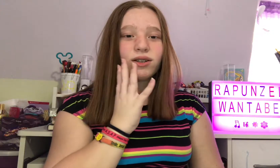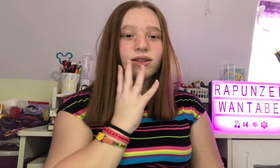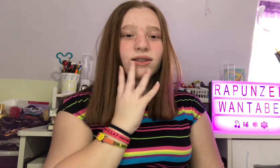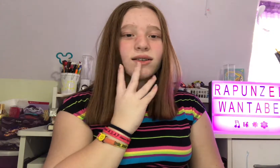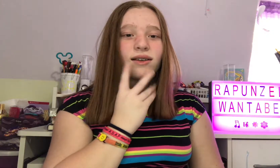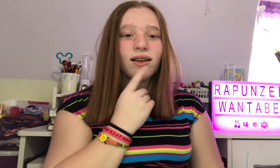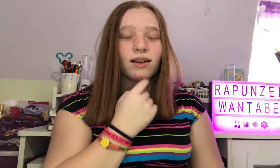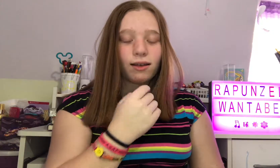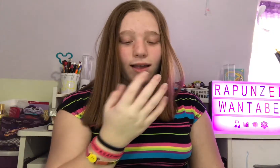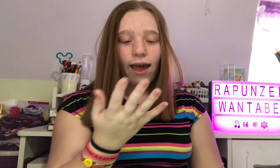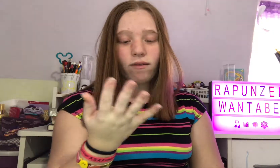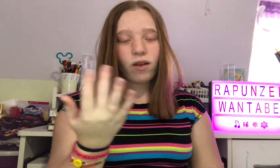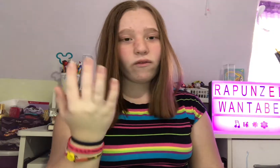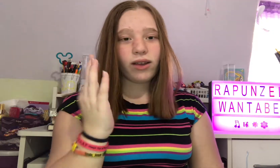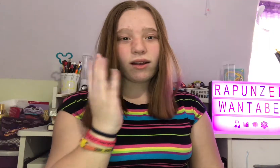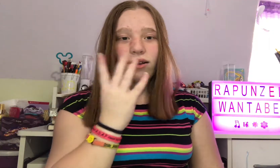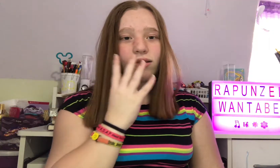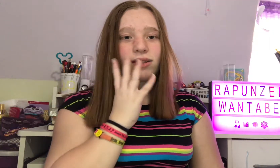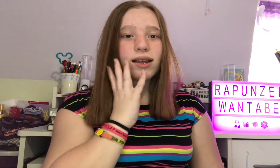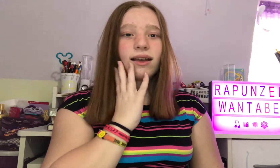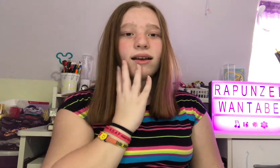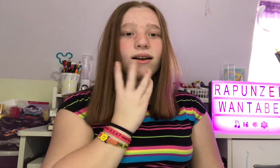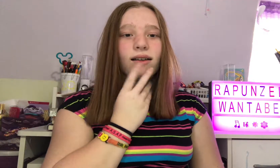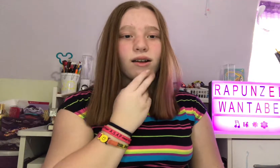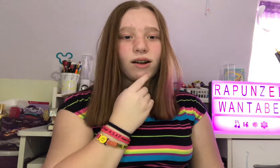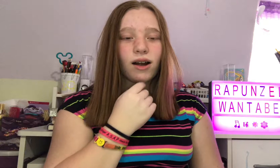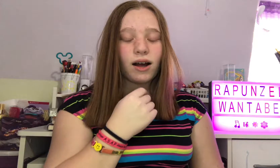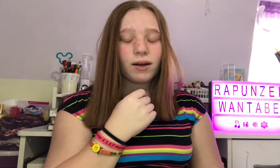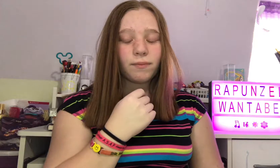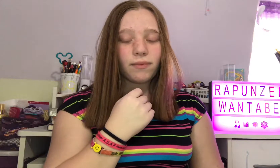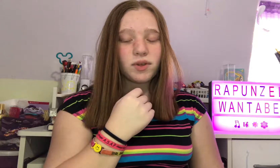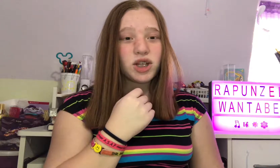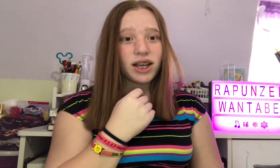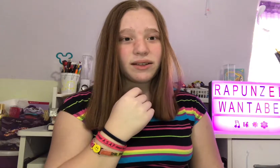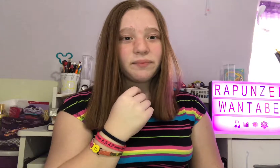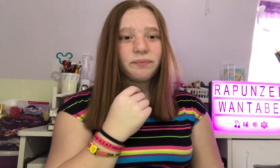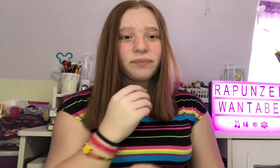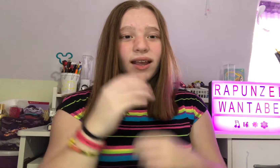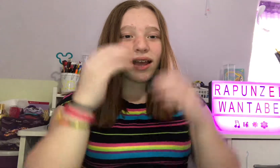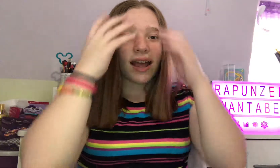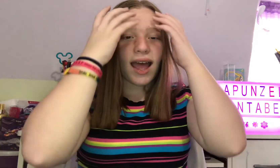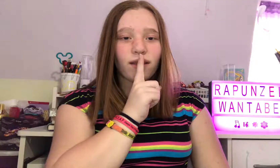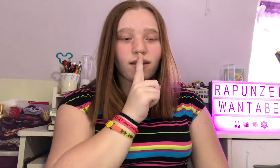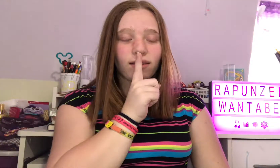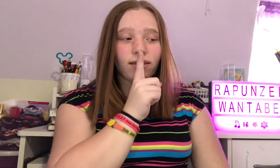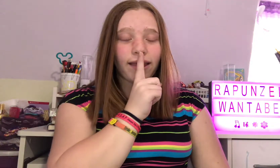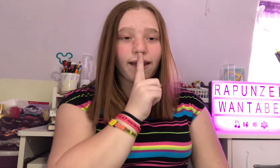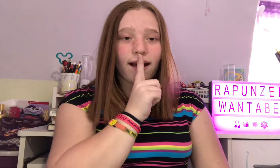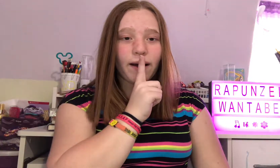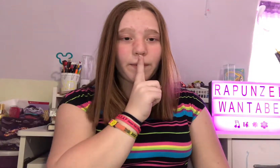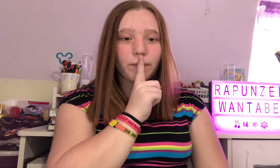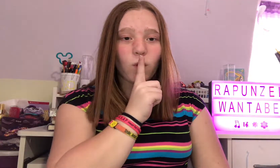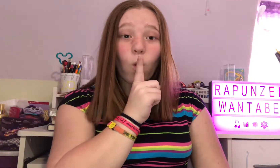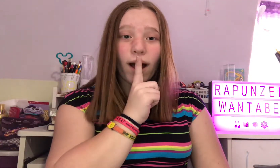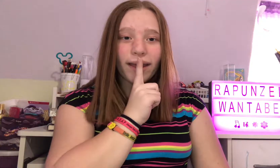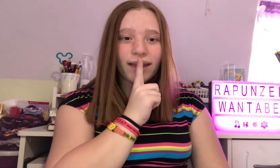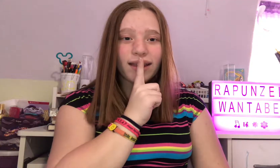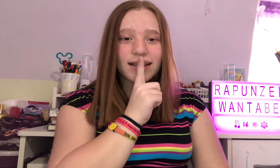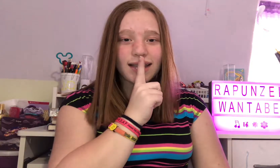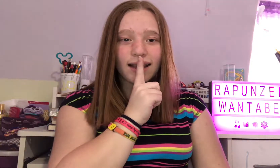just have your fingers, like, on your chin. Like, quiet in sign